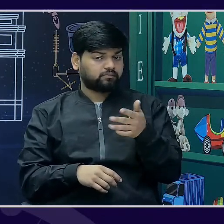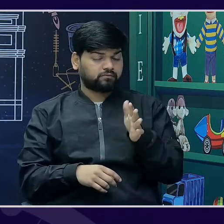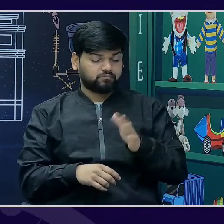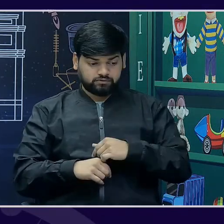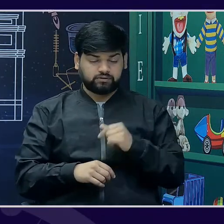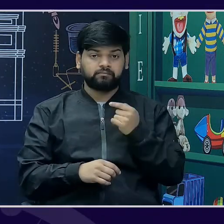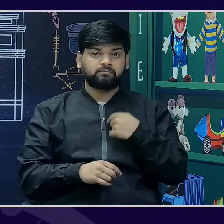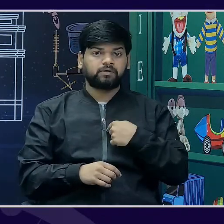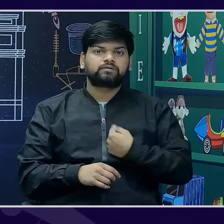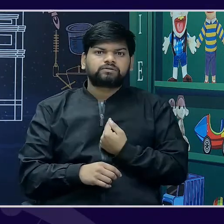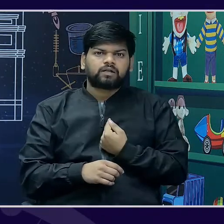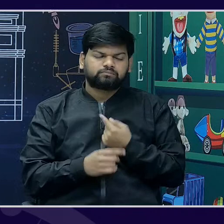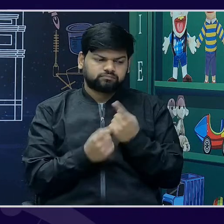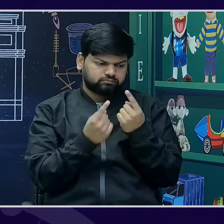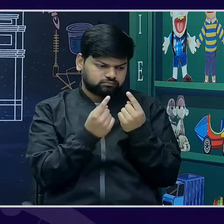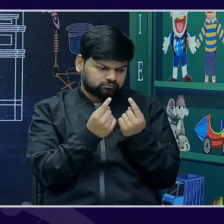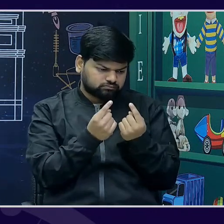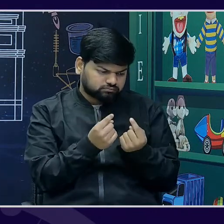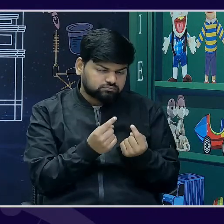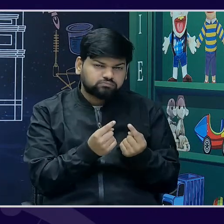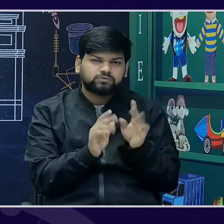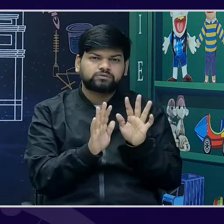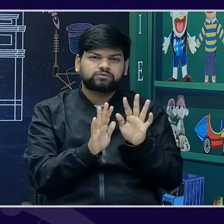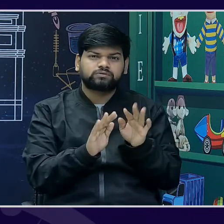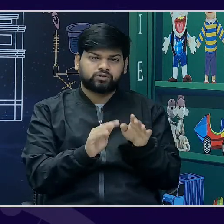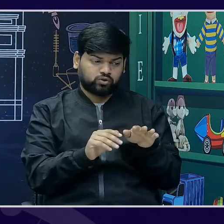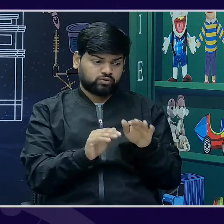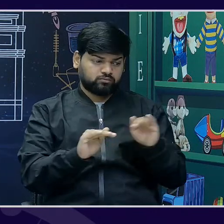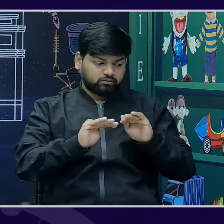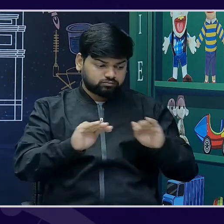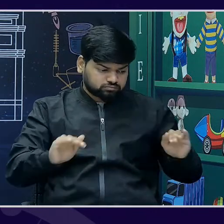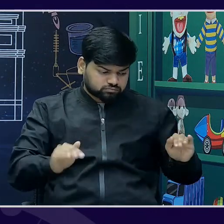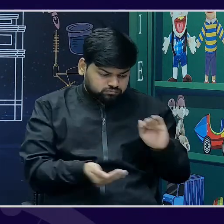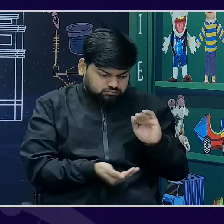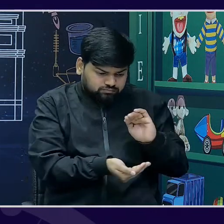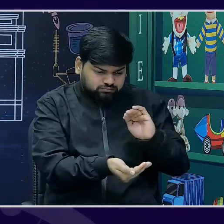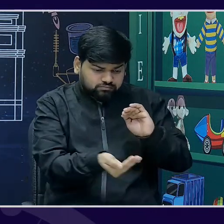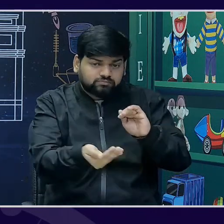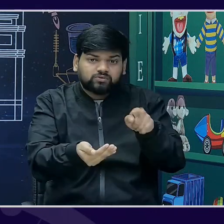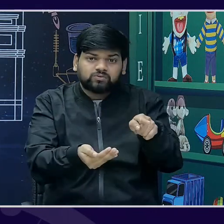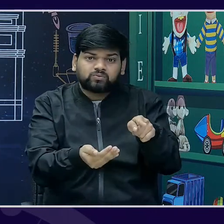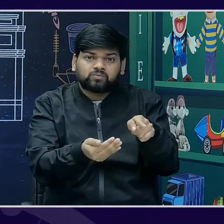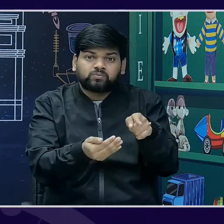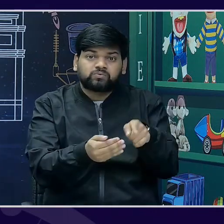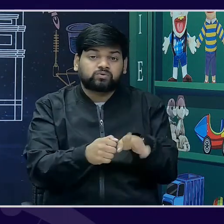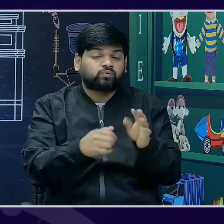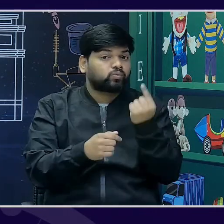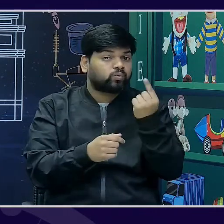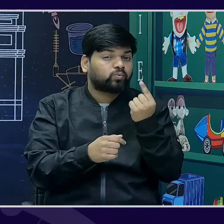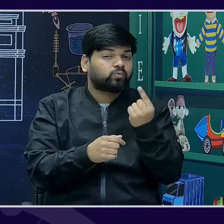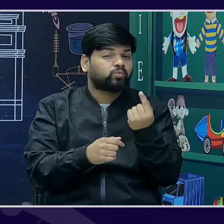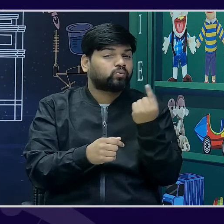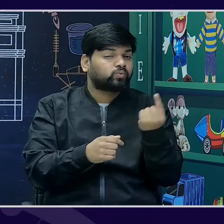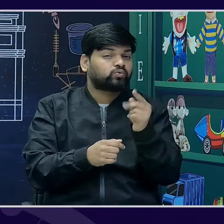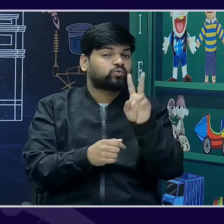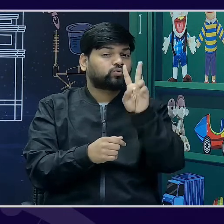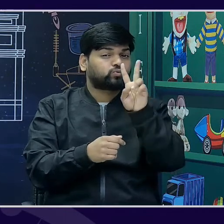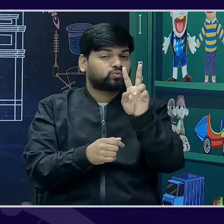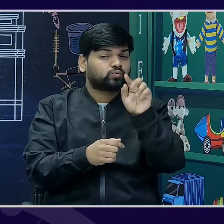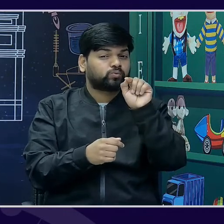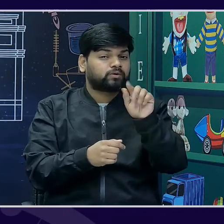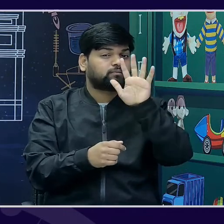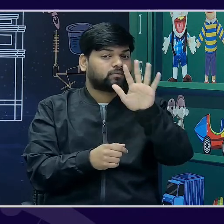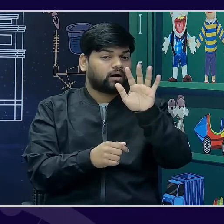because 2.5% children born do have some or the other hearing defects, which can be